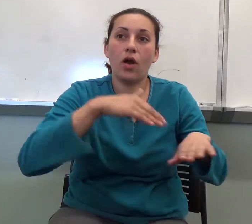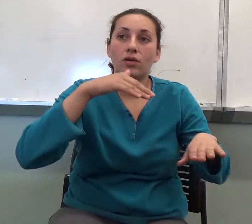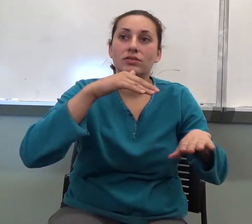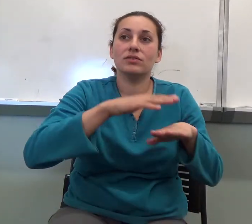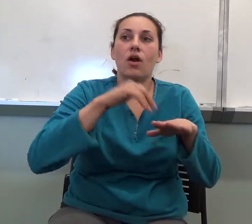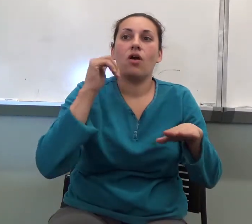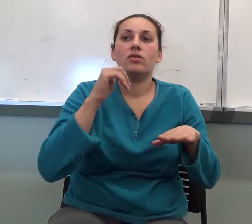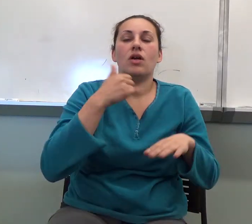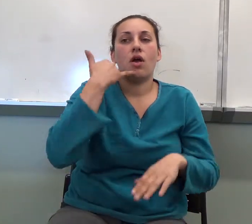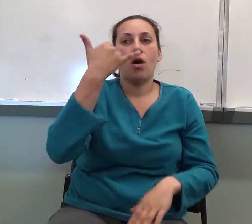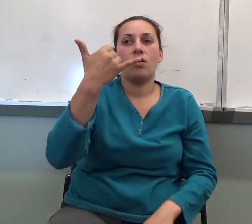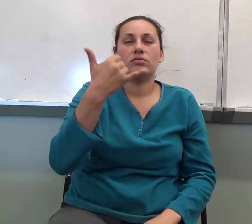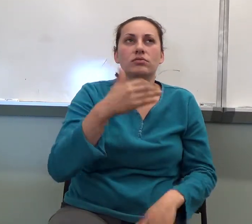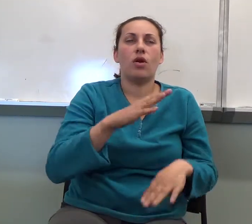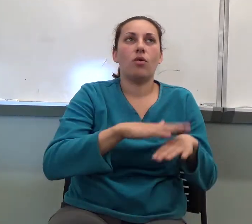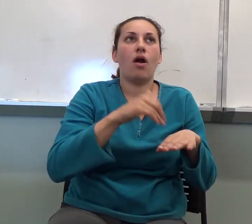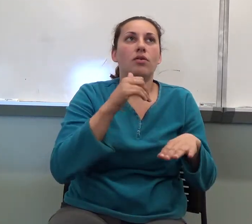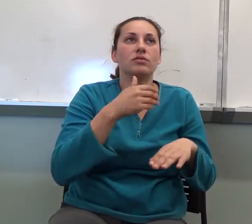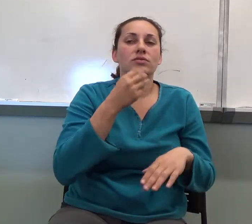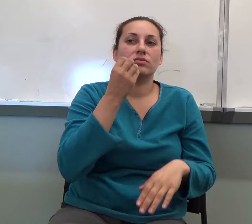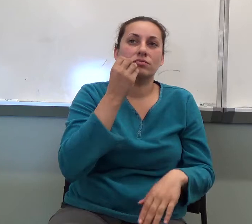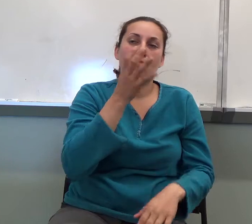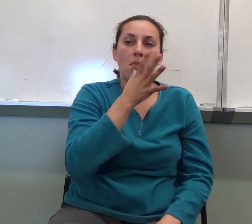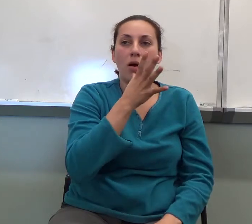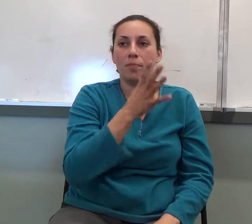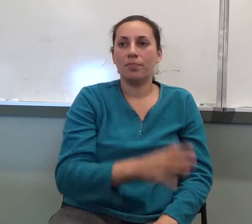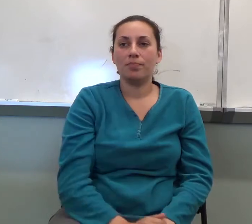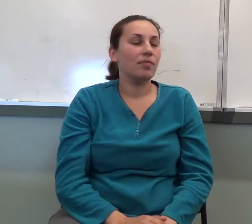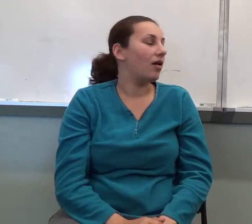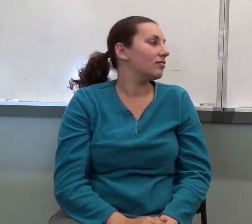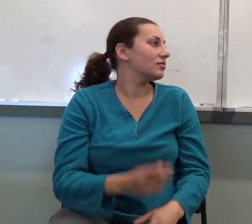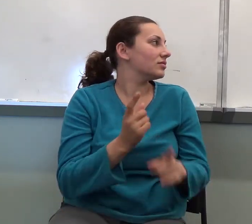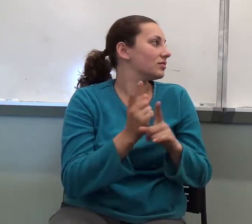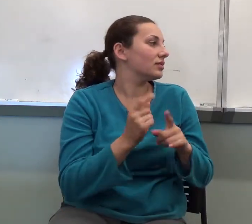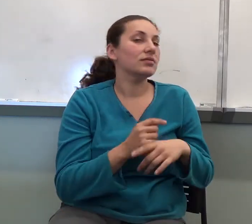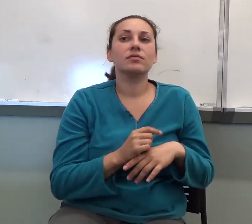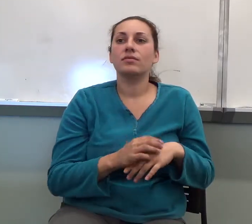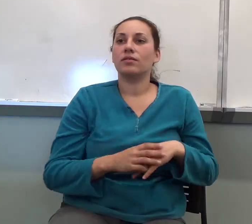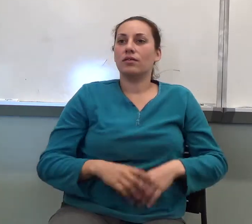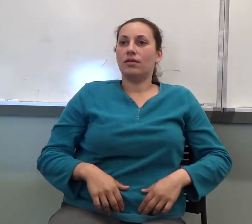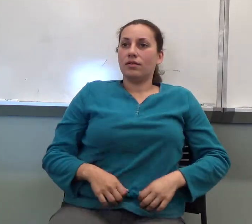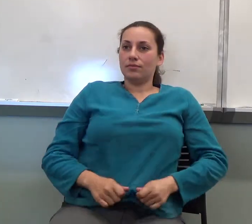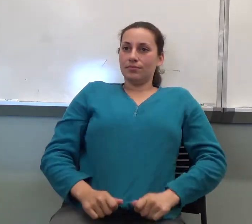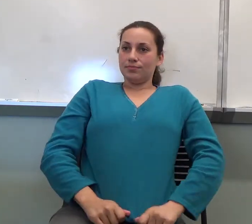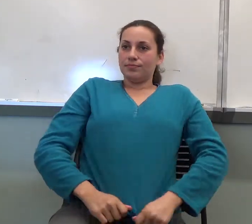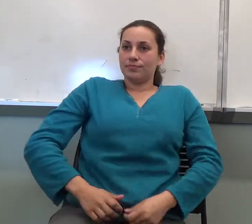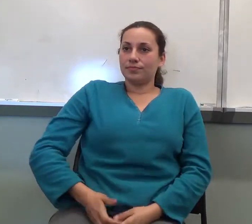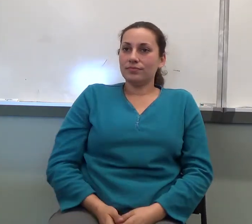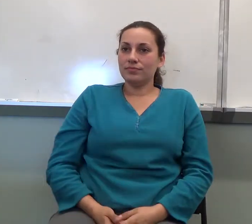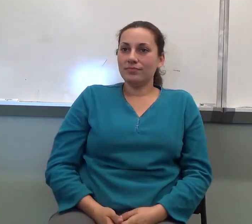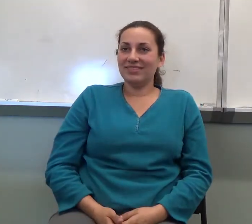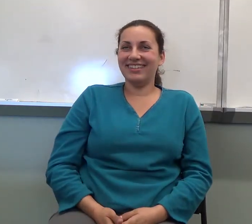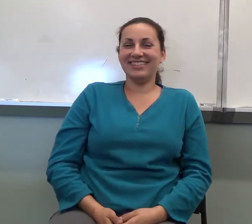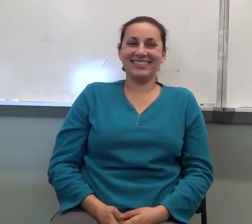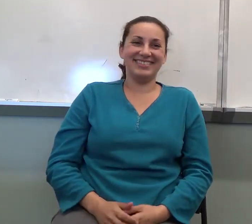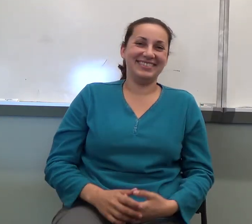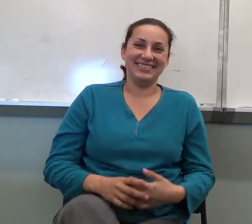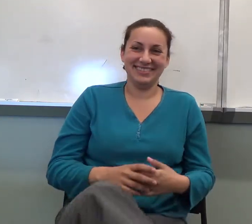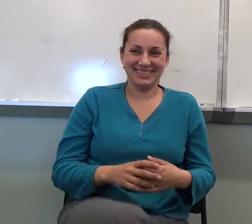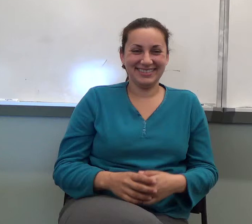Okay, how many liters are in a 6-pack? All right, so we're talking about a 6-pack, which means we're going to have to look at 6